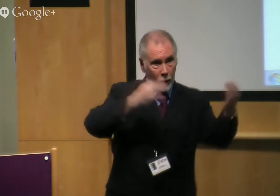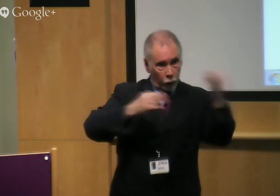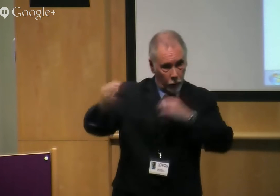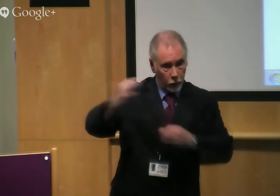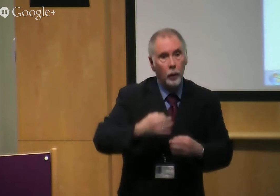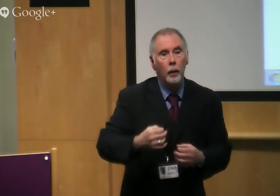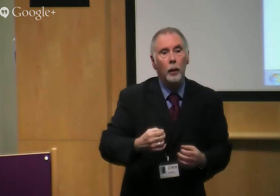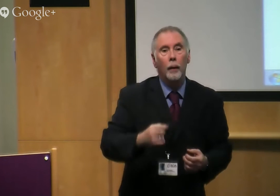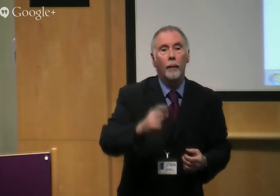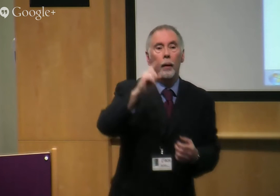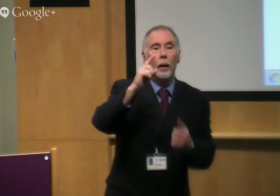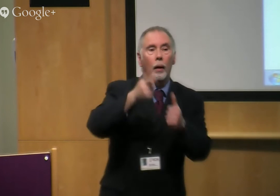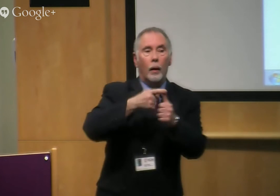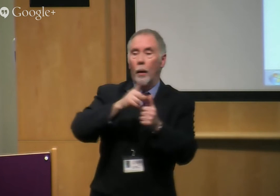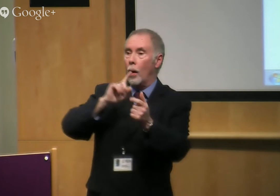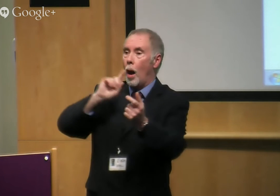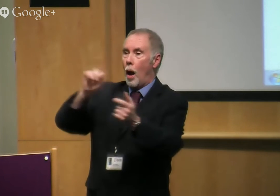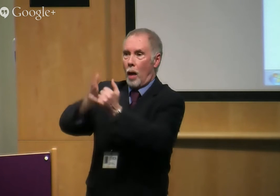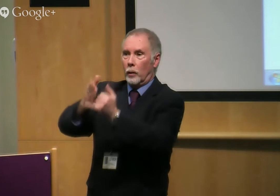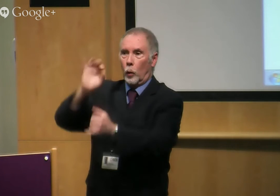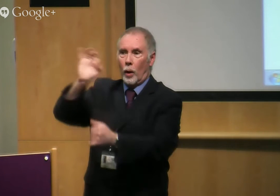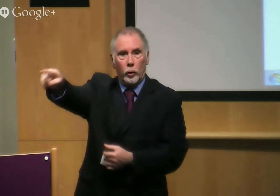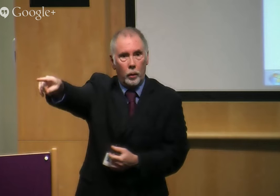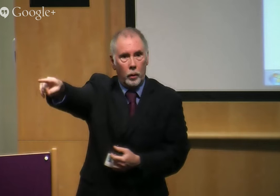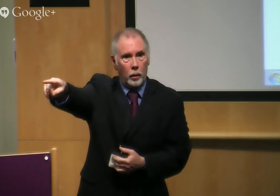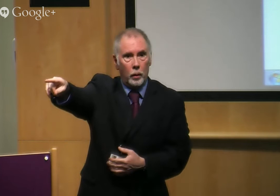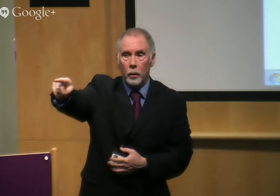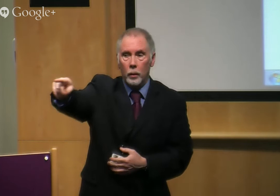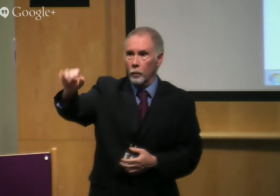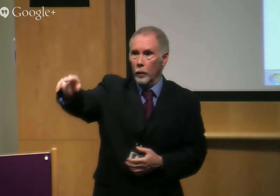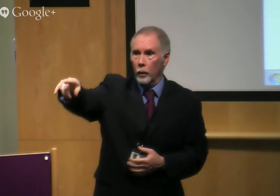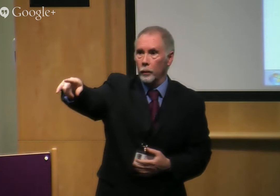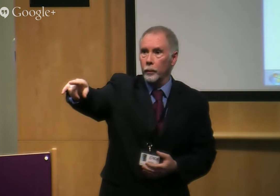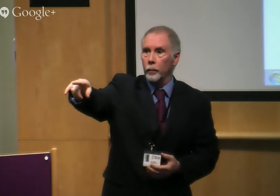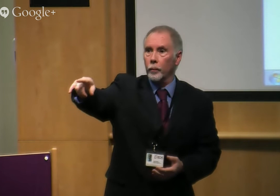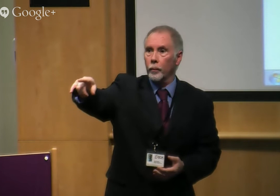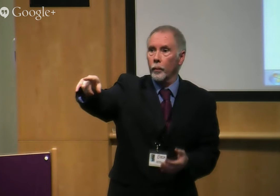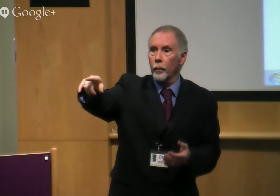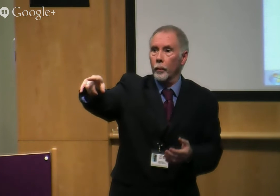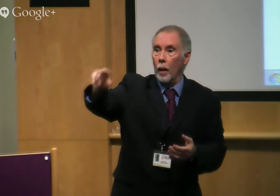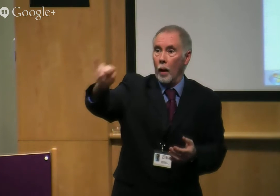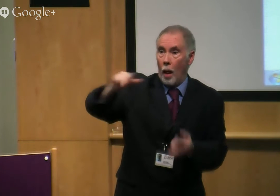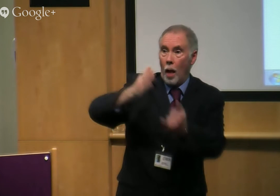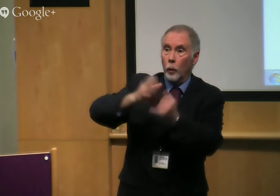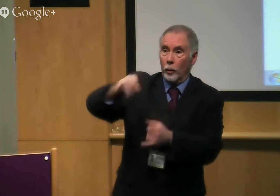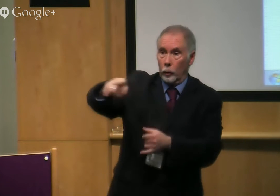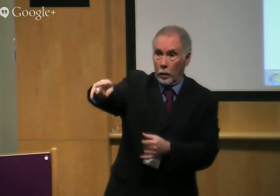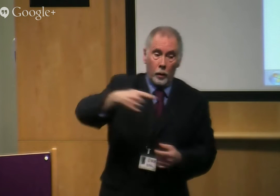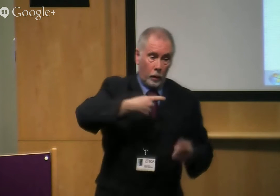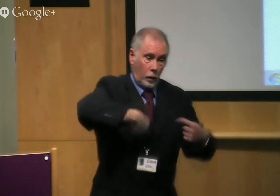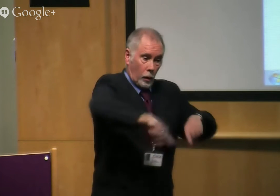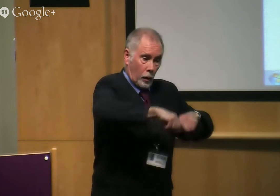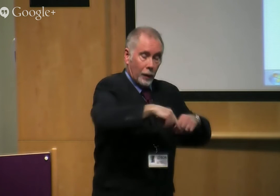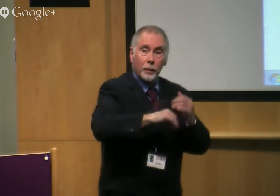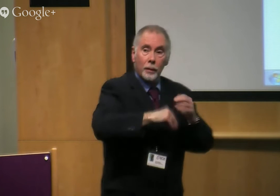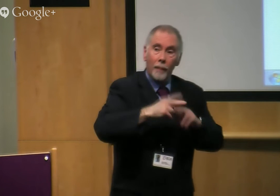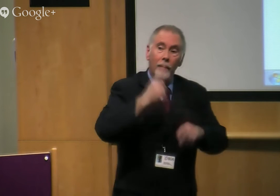Okay, firstly, I'd just like to say thank you for all of those questions and comments. I would just like to respond to that last question that was just